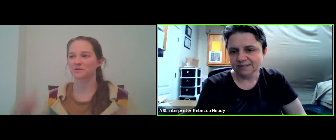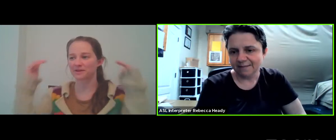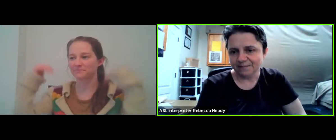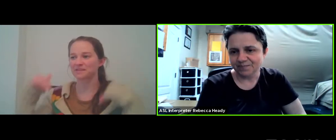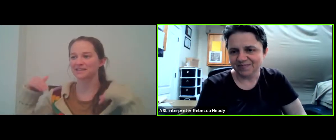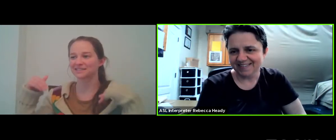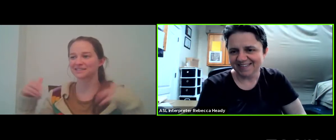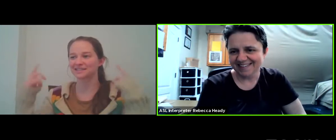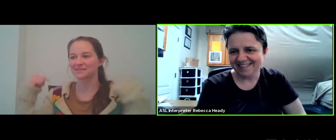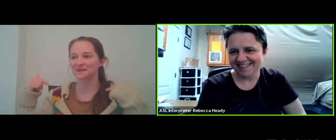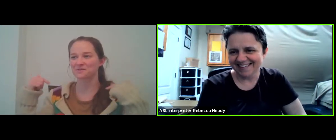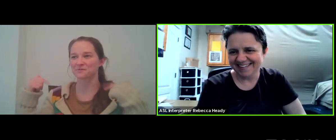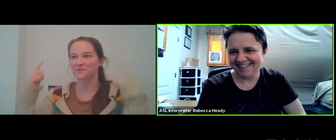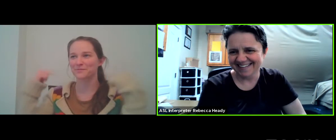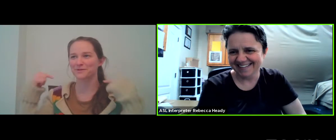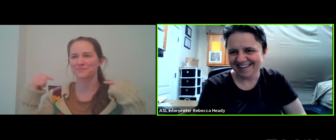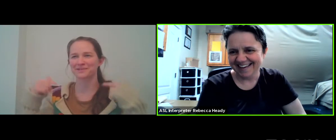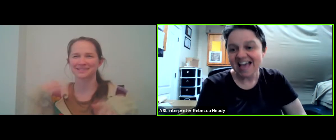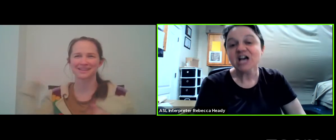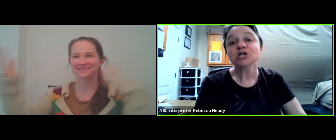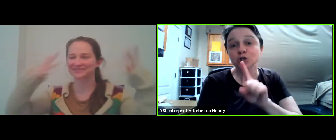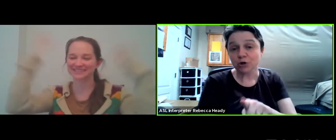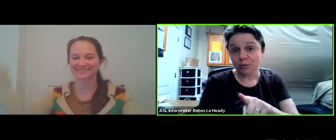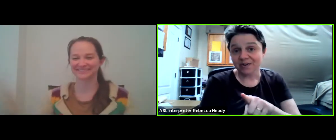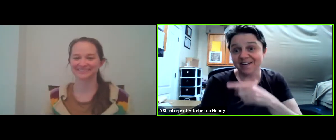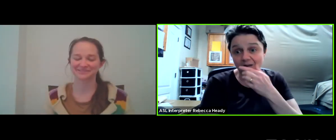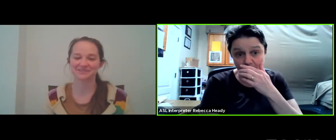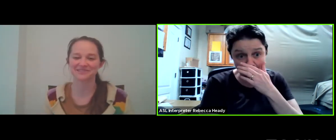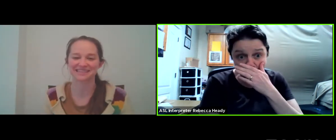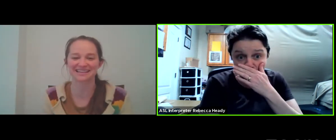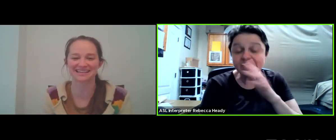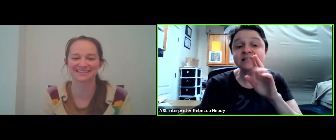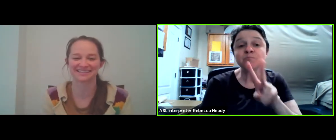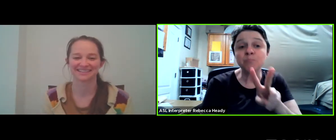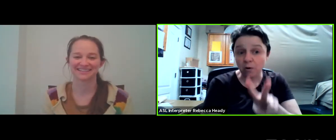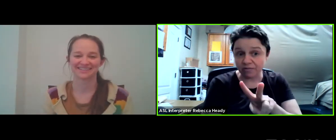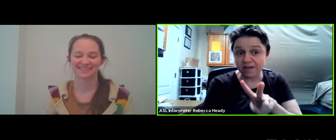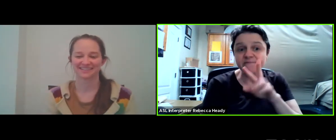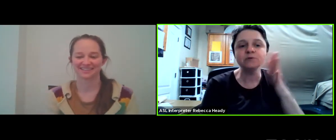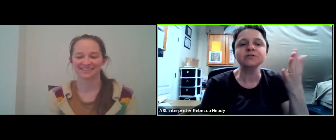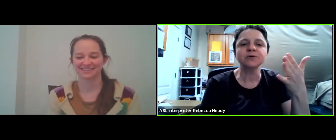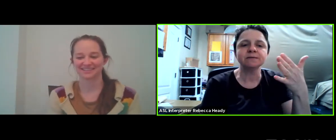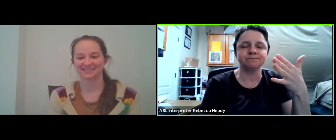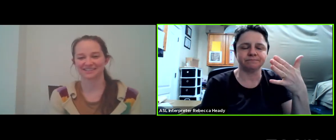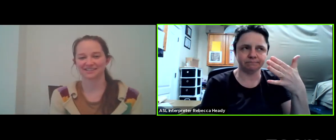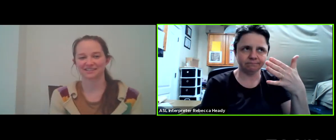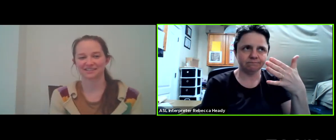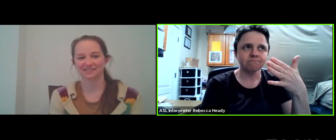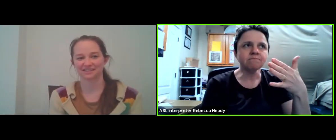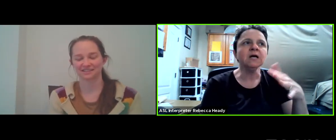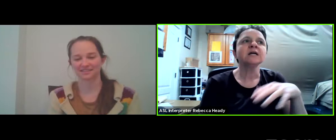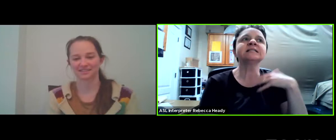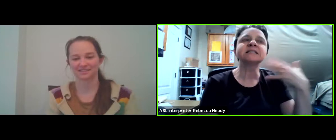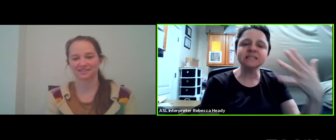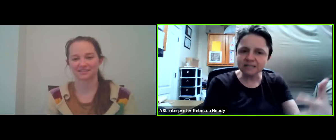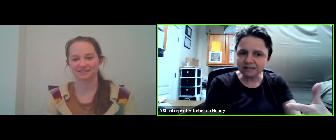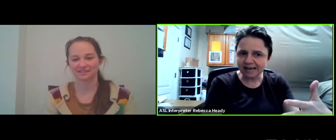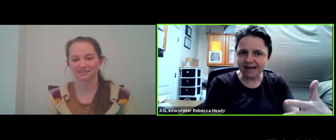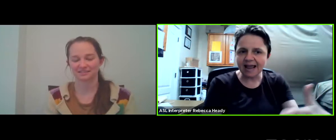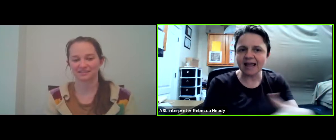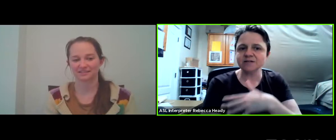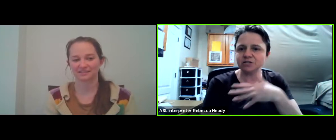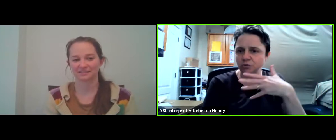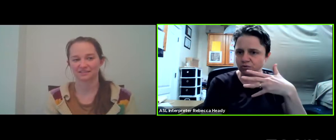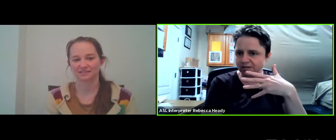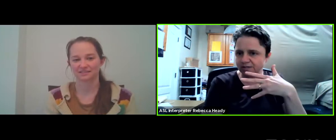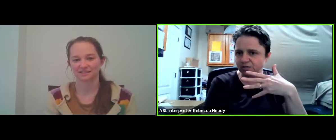sometimes like, okay, be consistent and then he'll remember it. But it's like, no, just do everything. It's both. If you do it